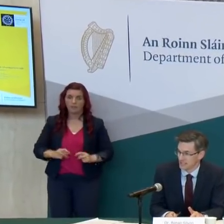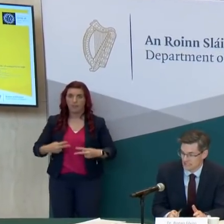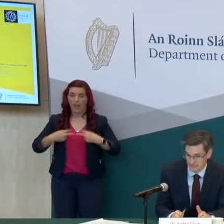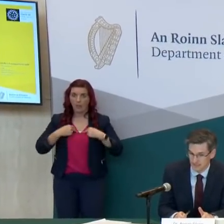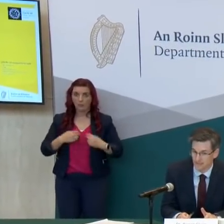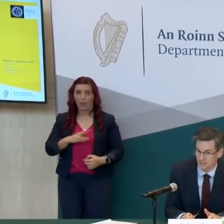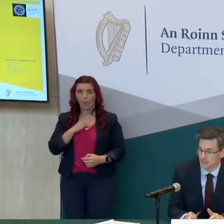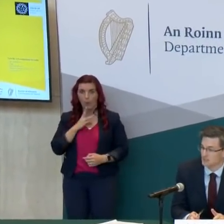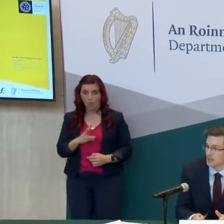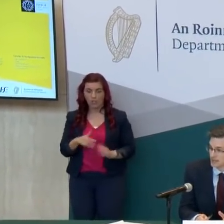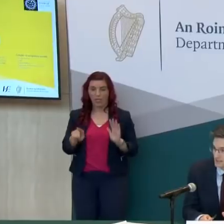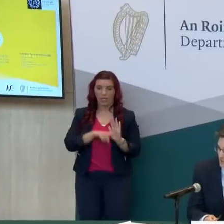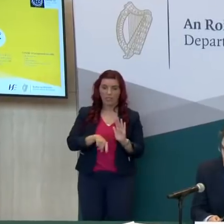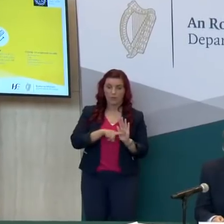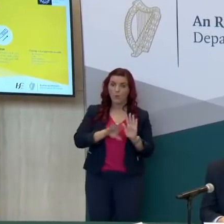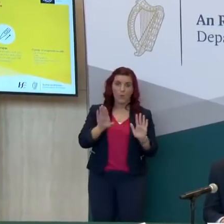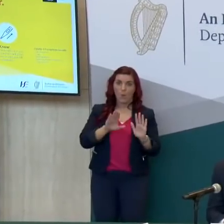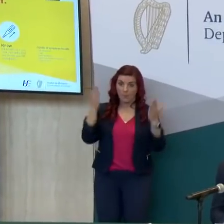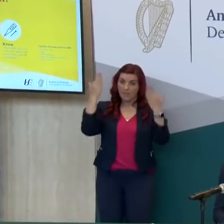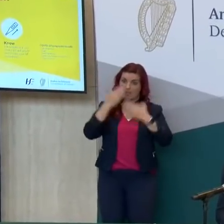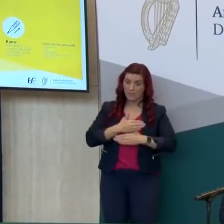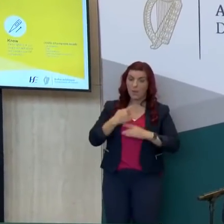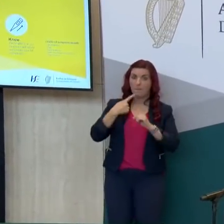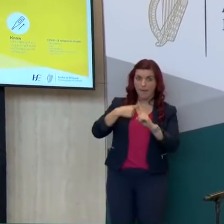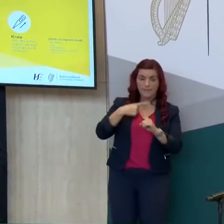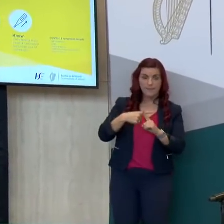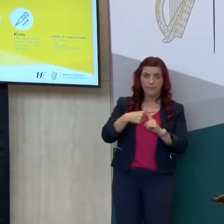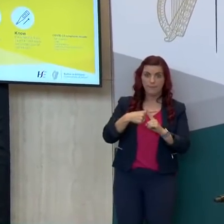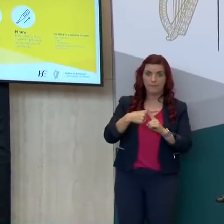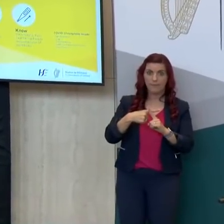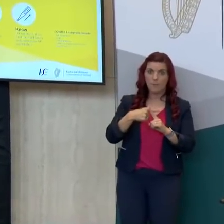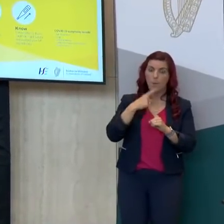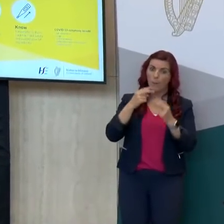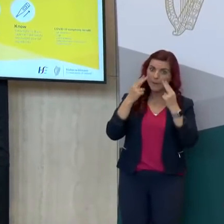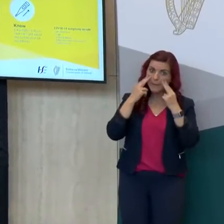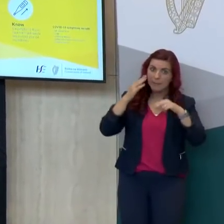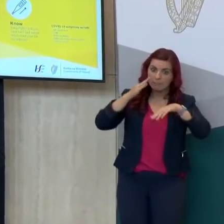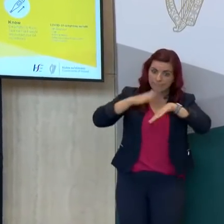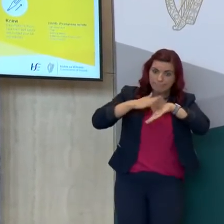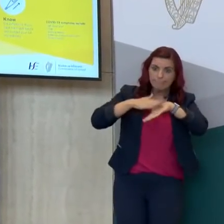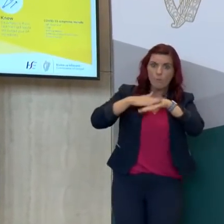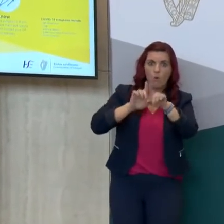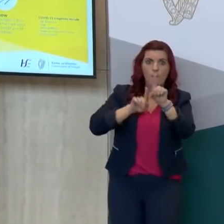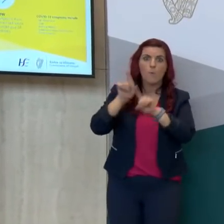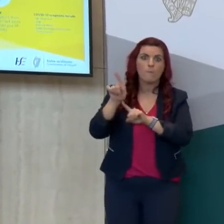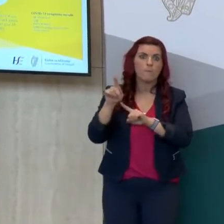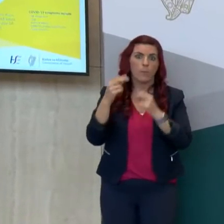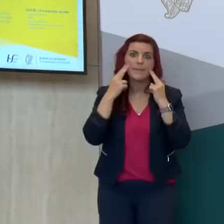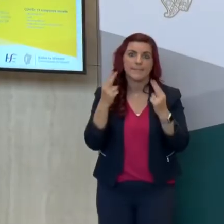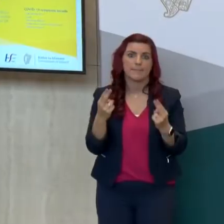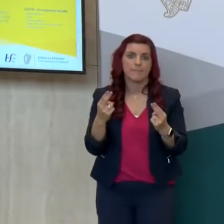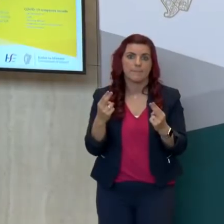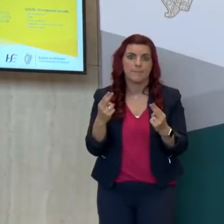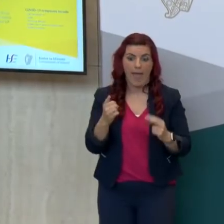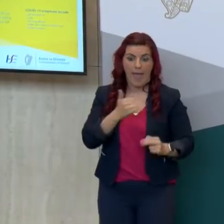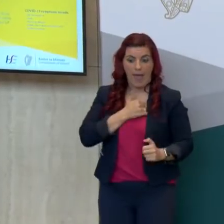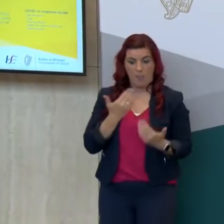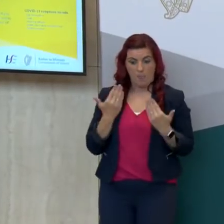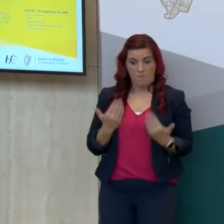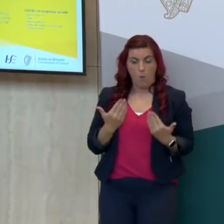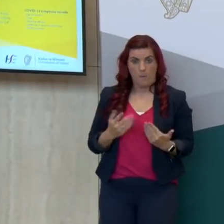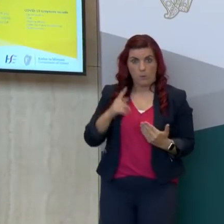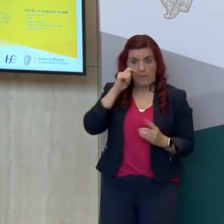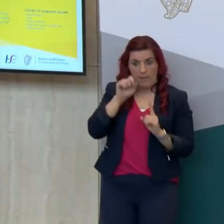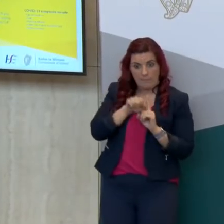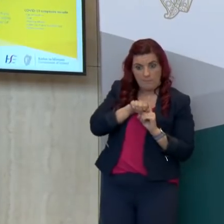negativity. This evening is a positive picture, but we do need further improvement. As things stand, we think the reproduction